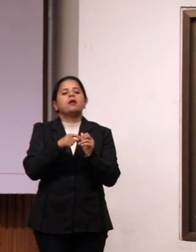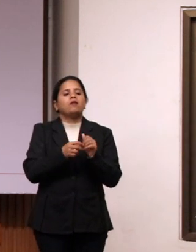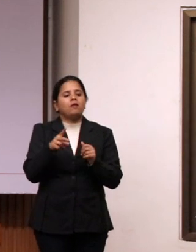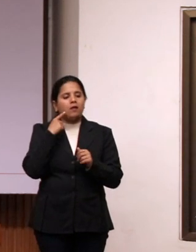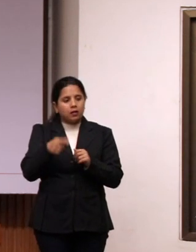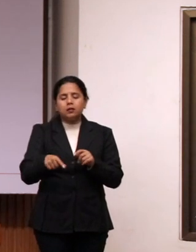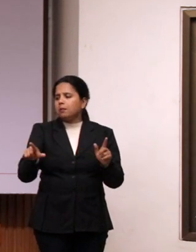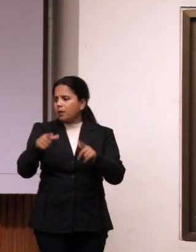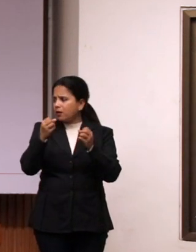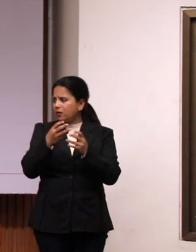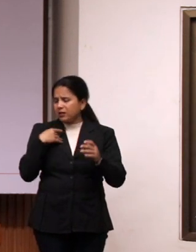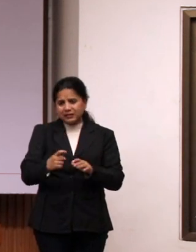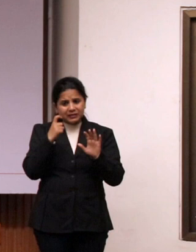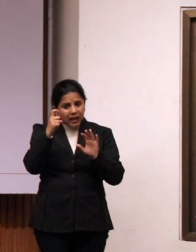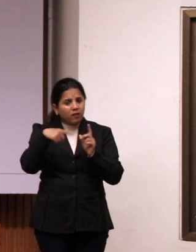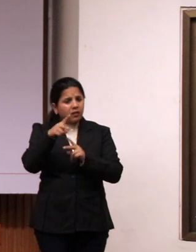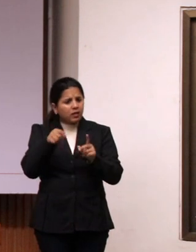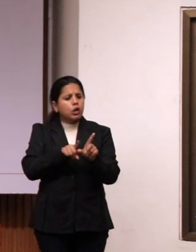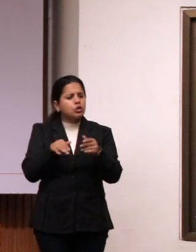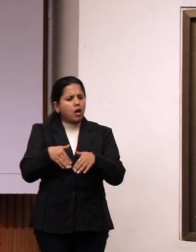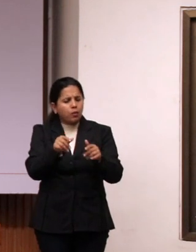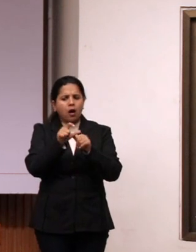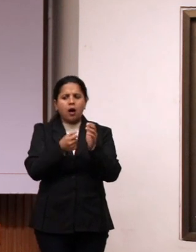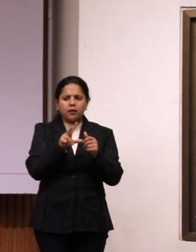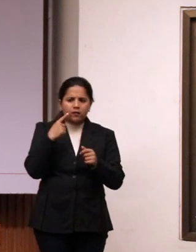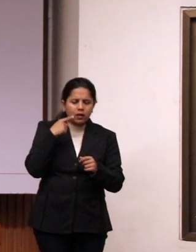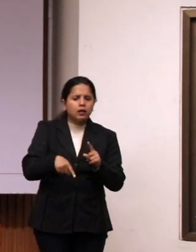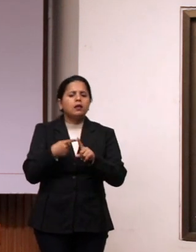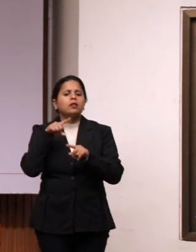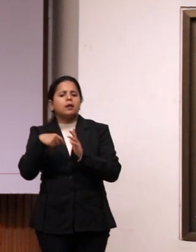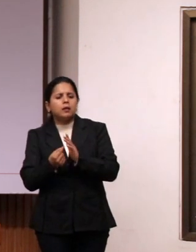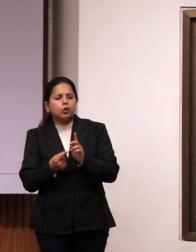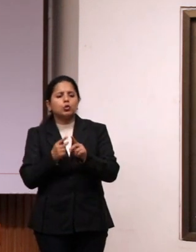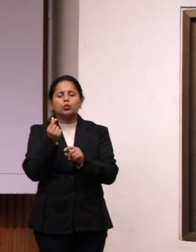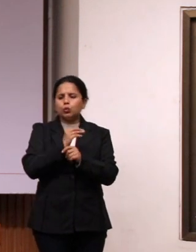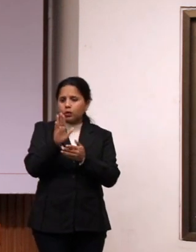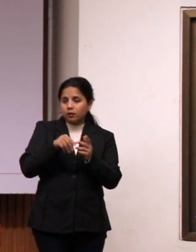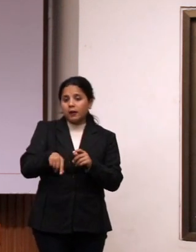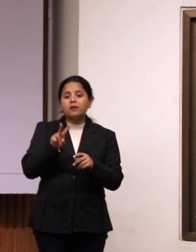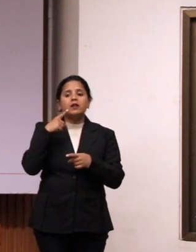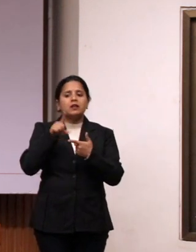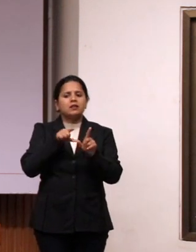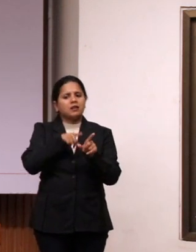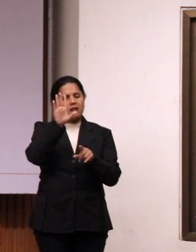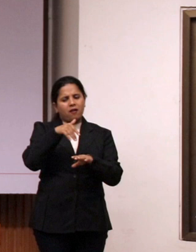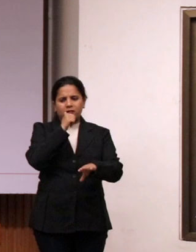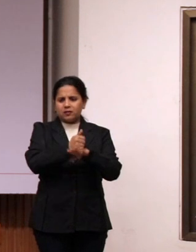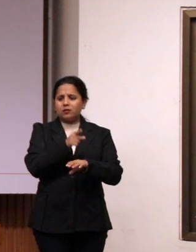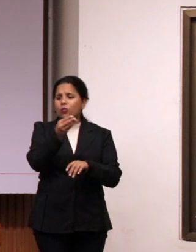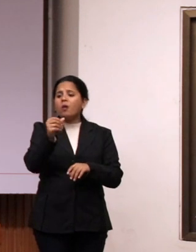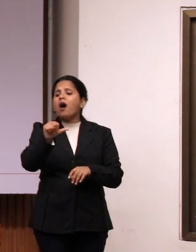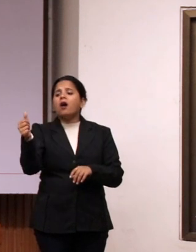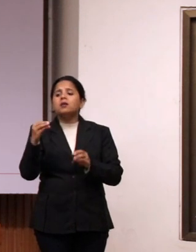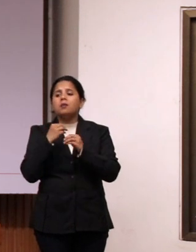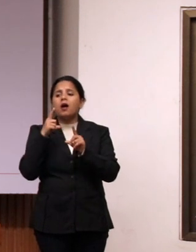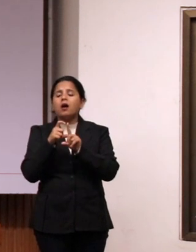any Biodiversity Park, there are seven Biodiversity Park. You visit Yamuna, Aravali, Tilpat Valley, Tughlaqabad. And also Vijay has also set up a nice Biodiversity Park in